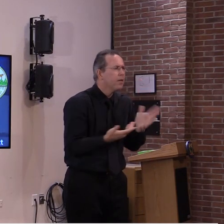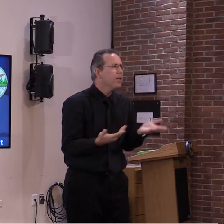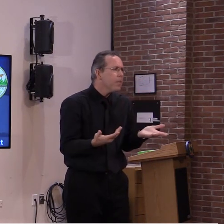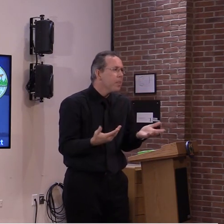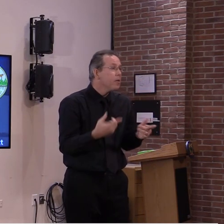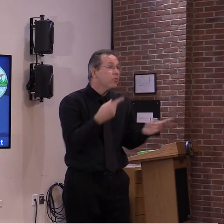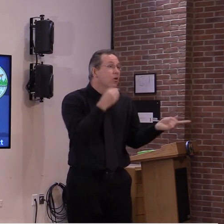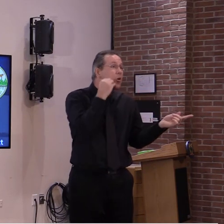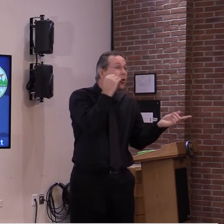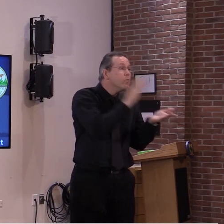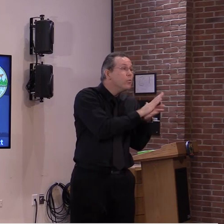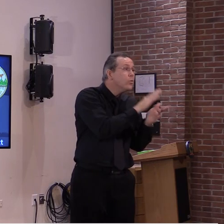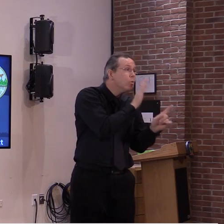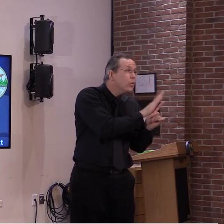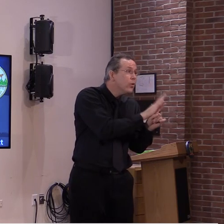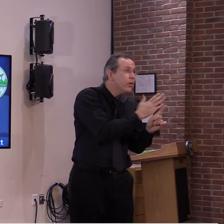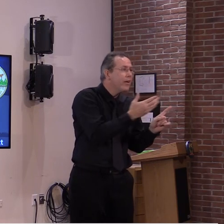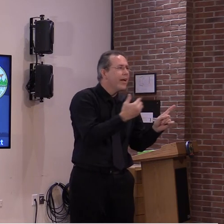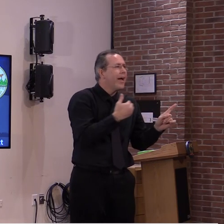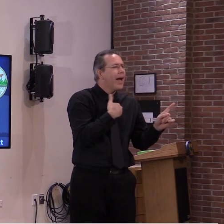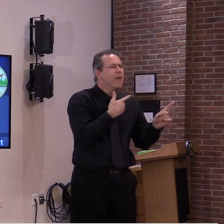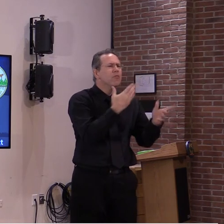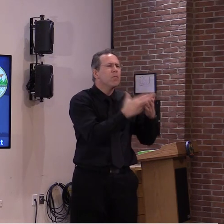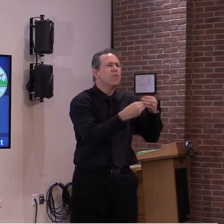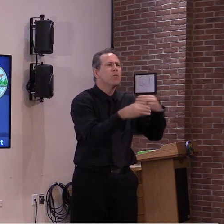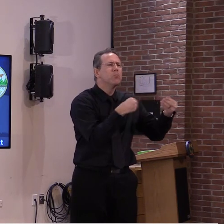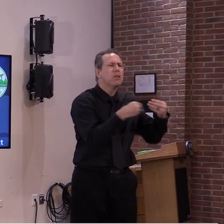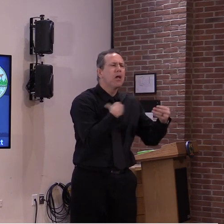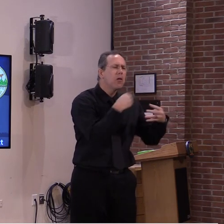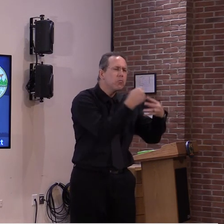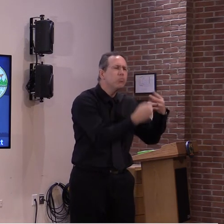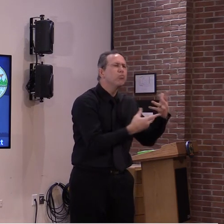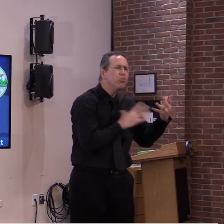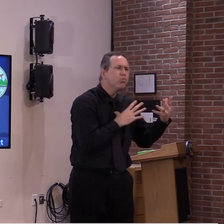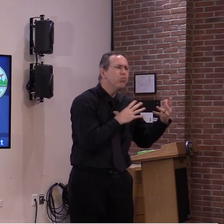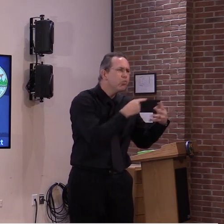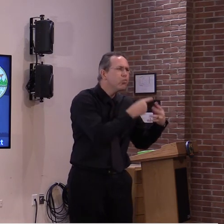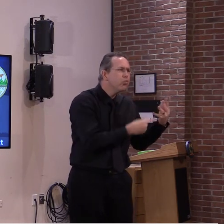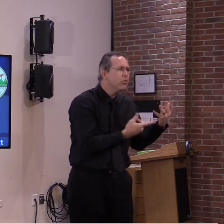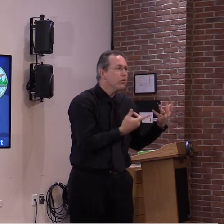Assembly, any revisions to home study as a result of what we've learned through our COVID experience.